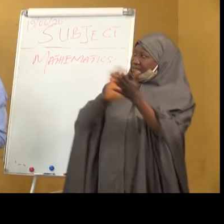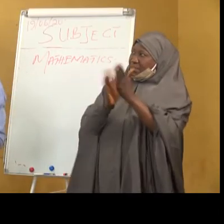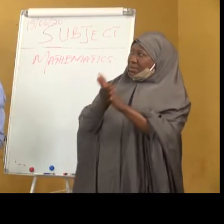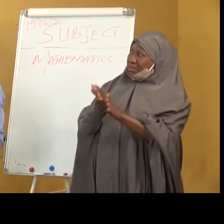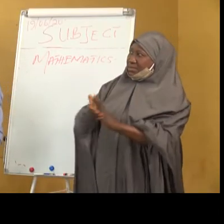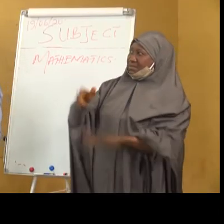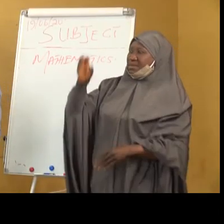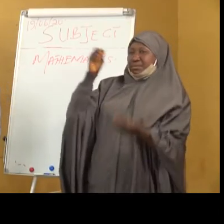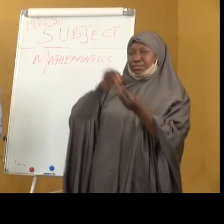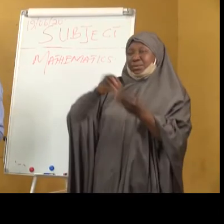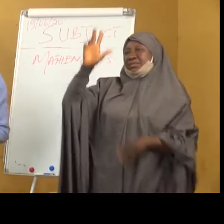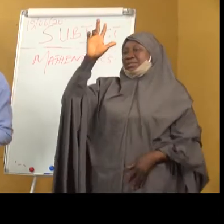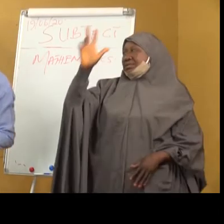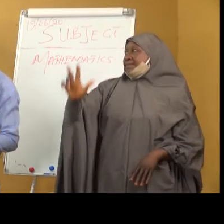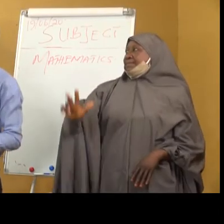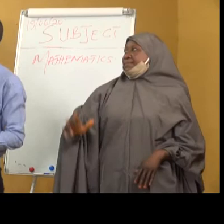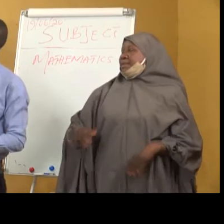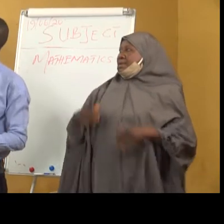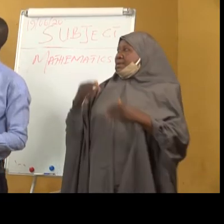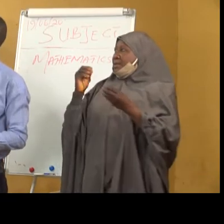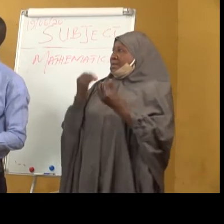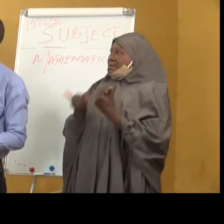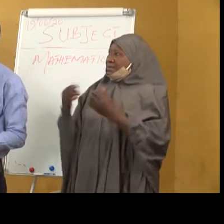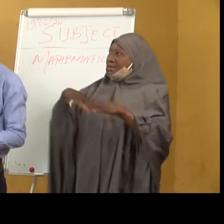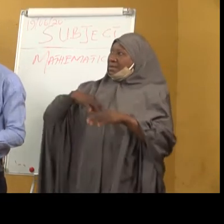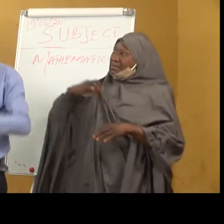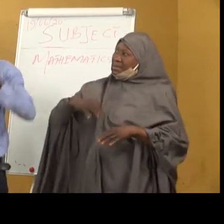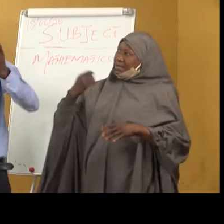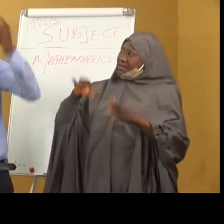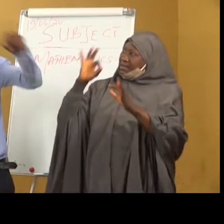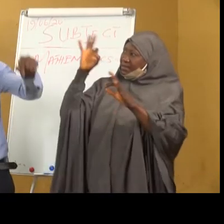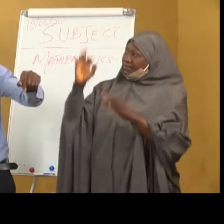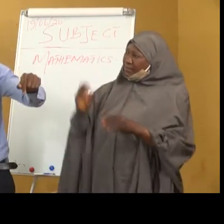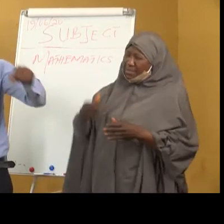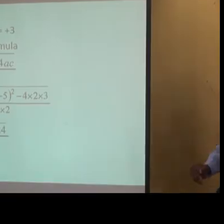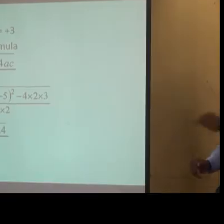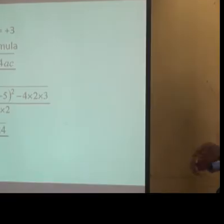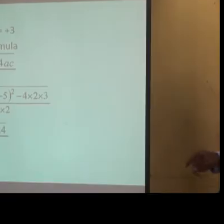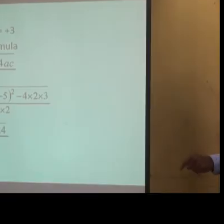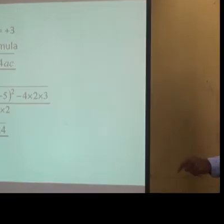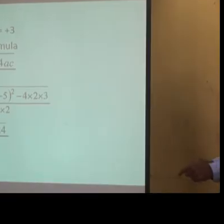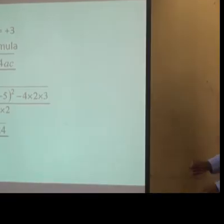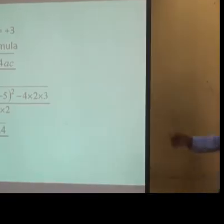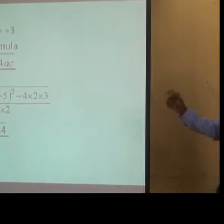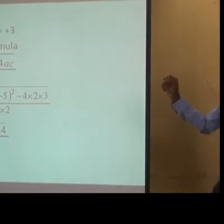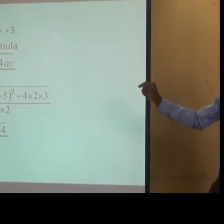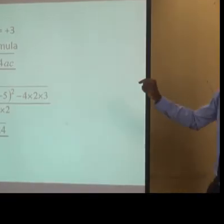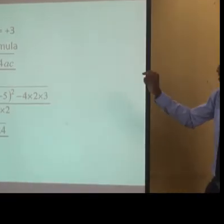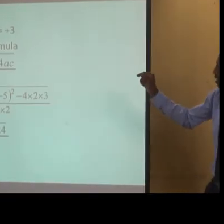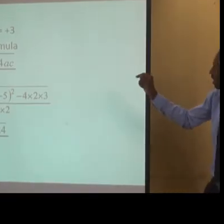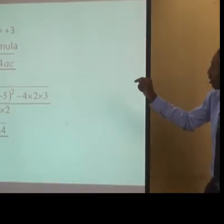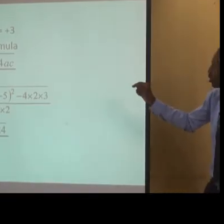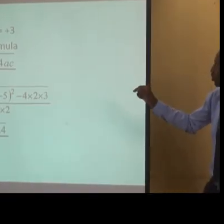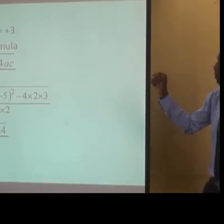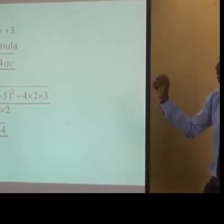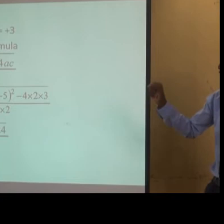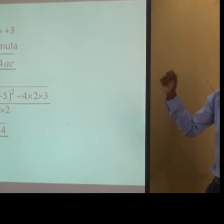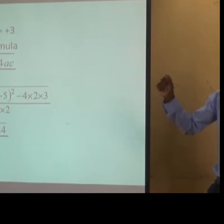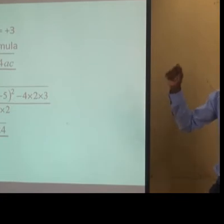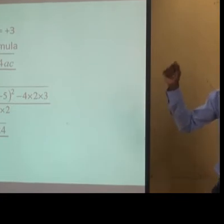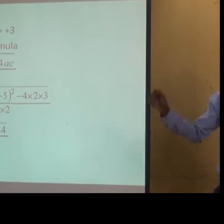becomes plus 3. Now apply the formula. Recall, the formula is x equals